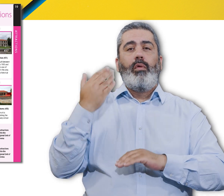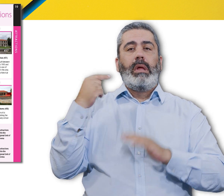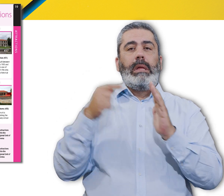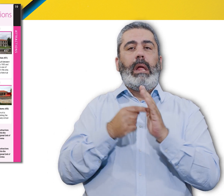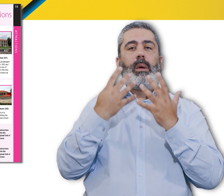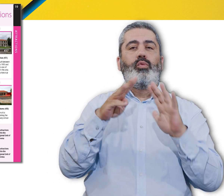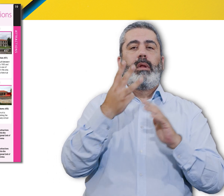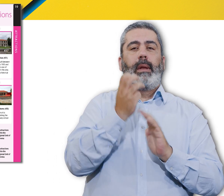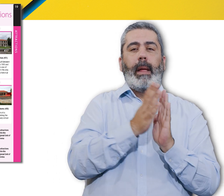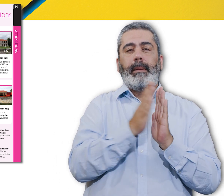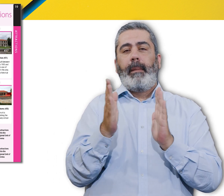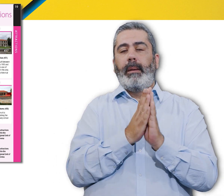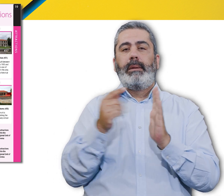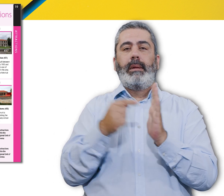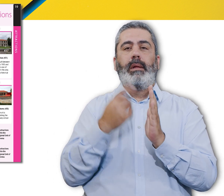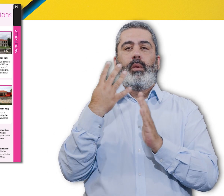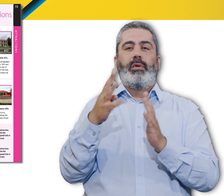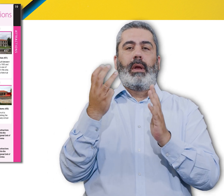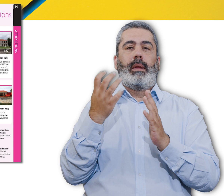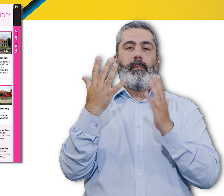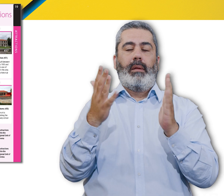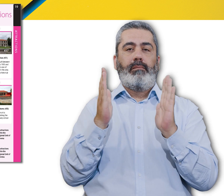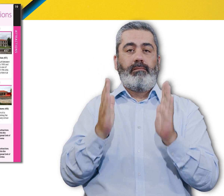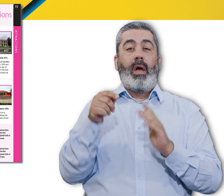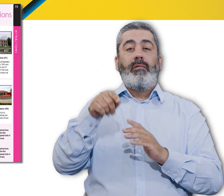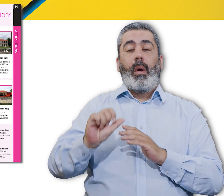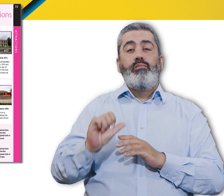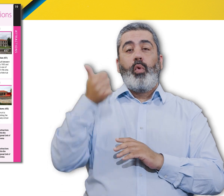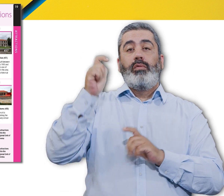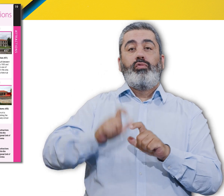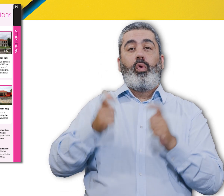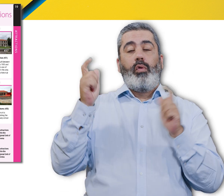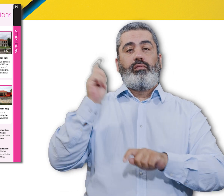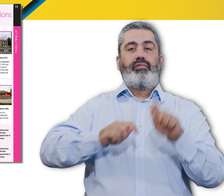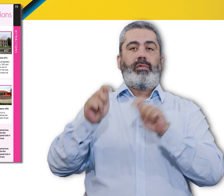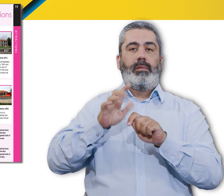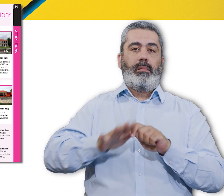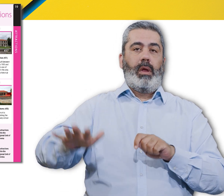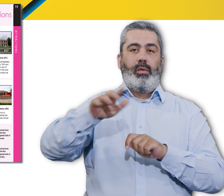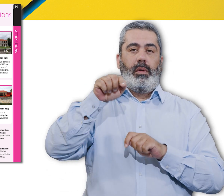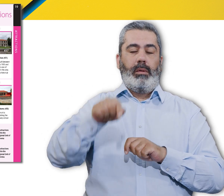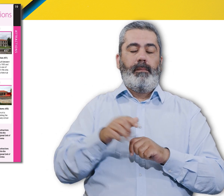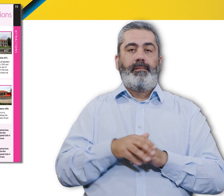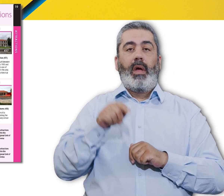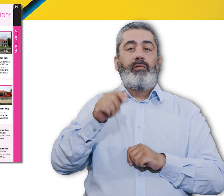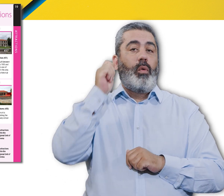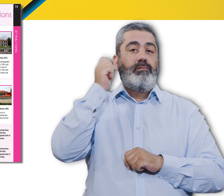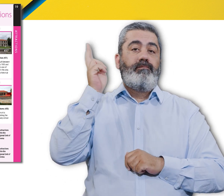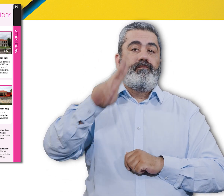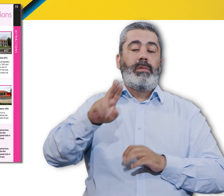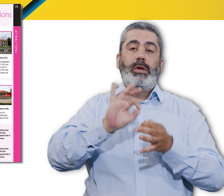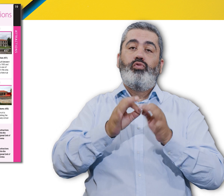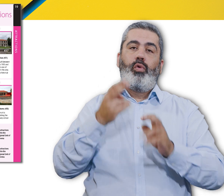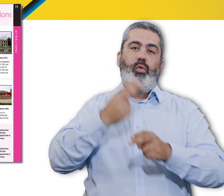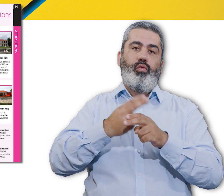and 1935. It is one of the first schools created in the area. It has been classified as a